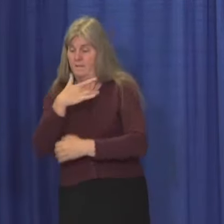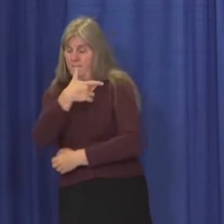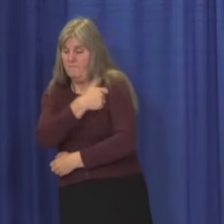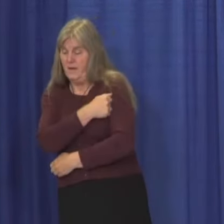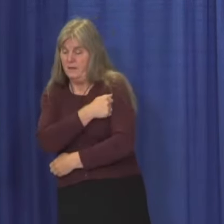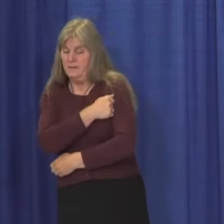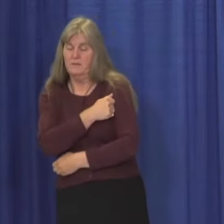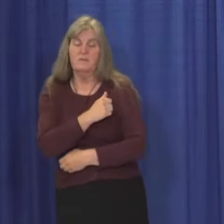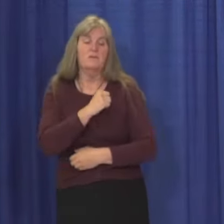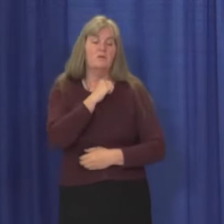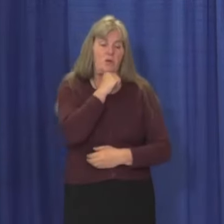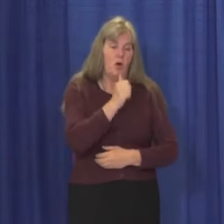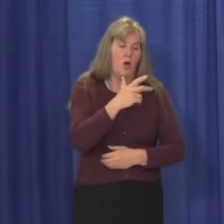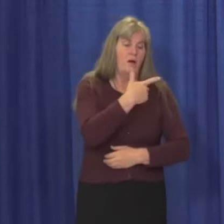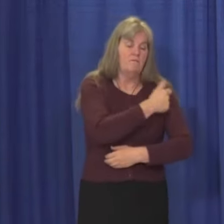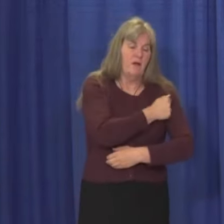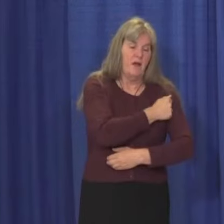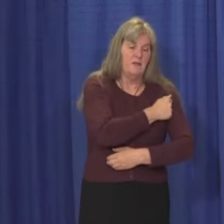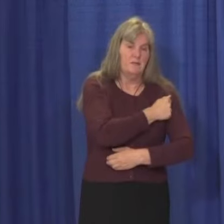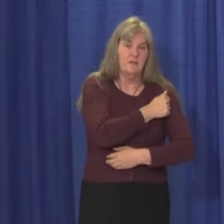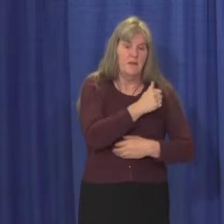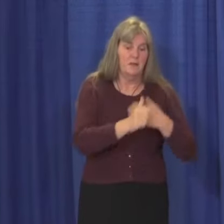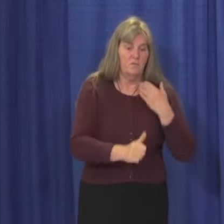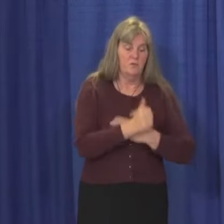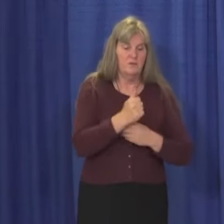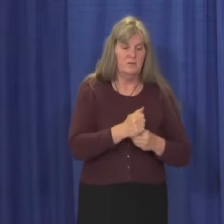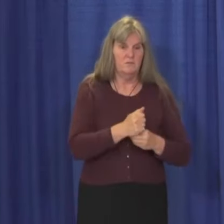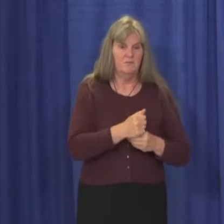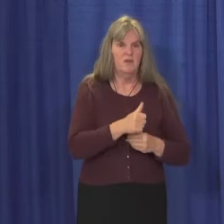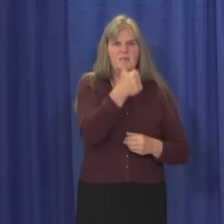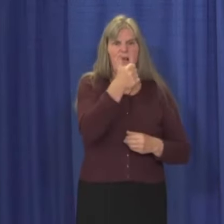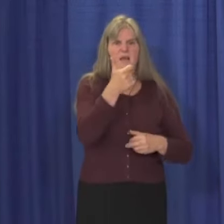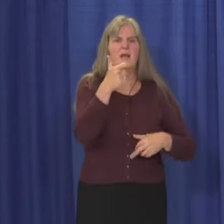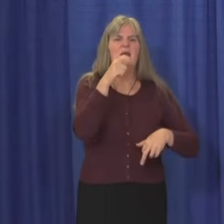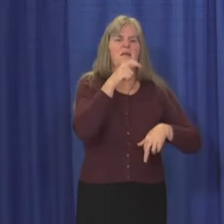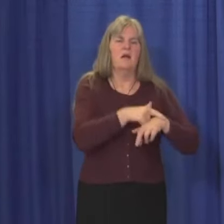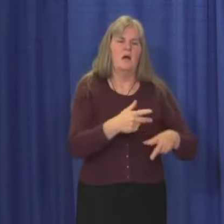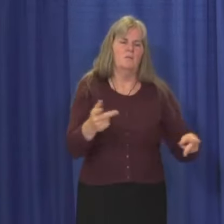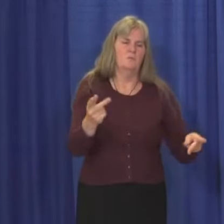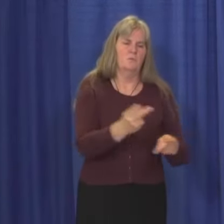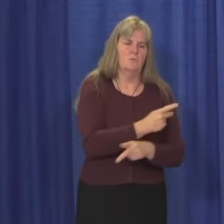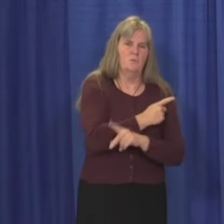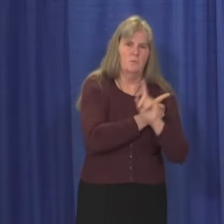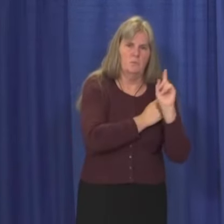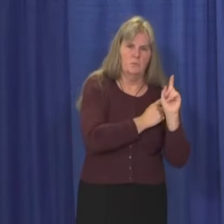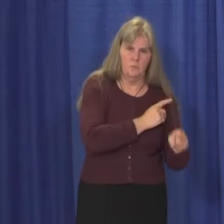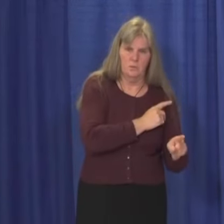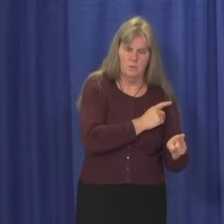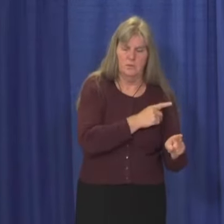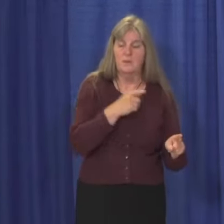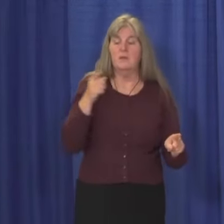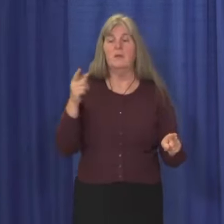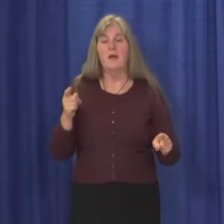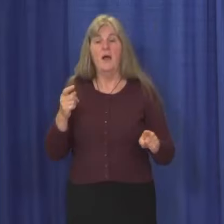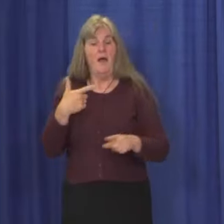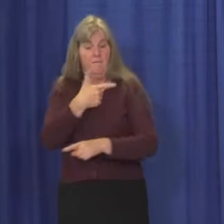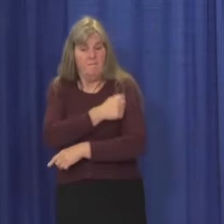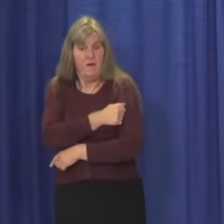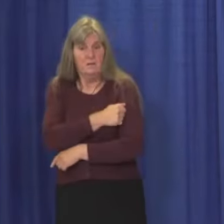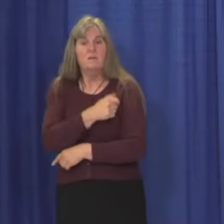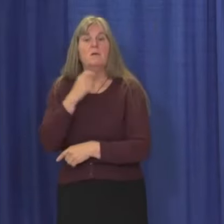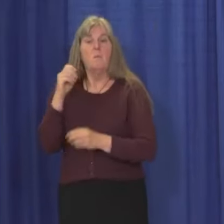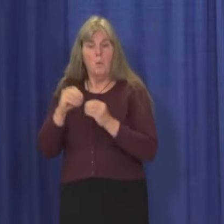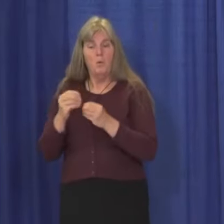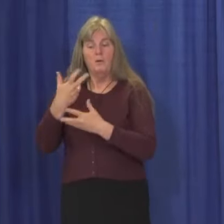about tenfold? We have to recognize that people who are vaccinated can gather more safely than people who are